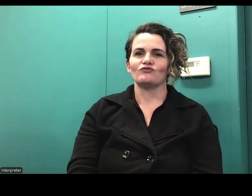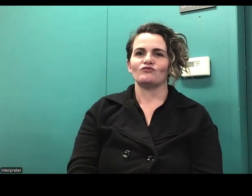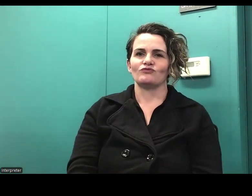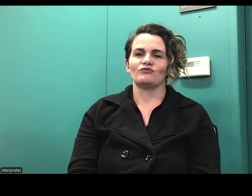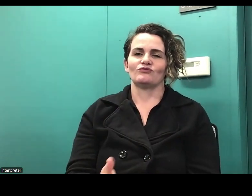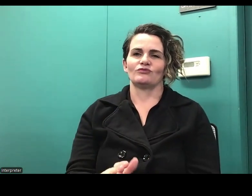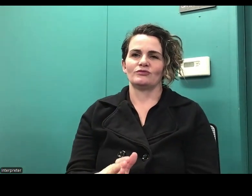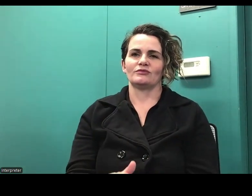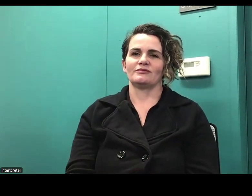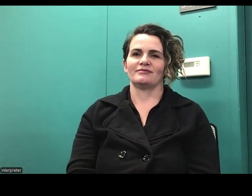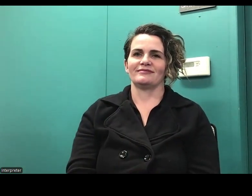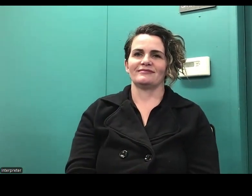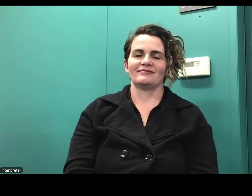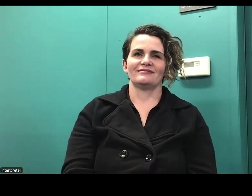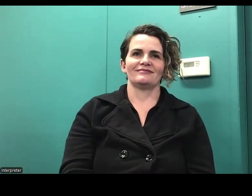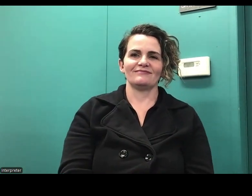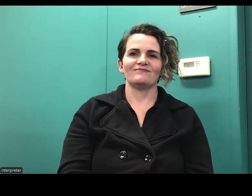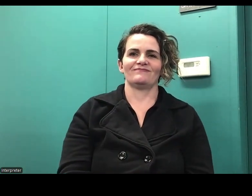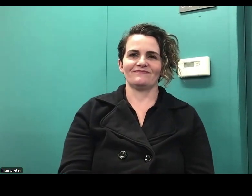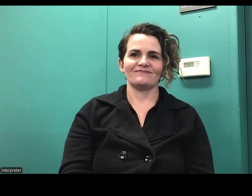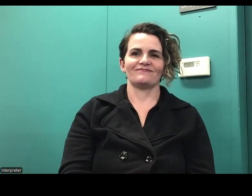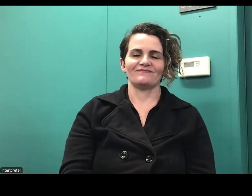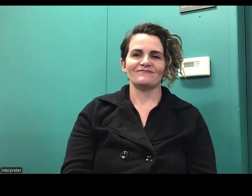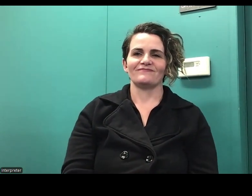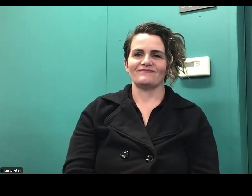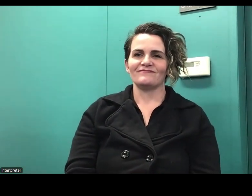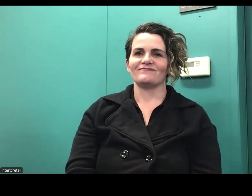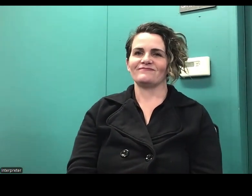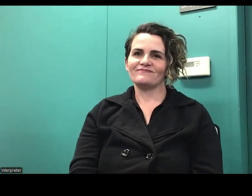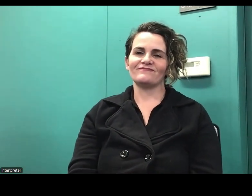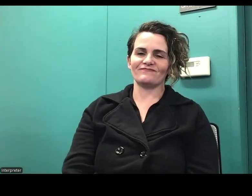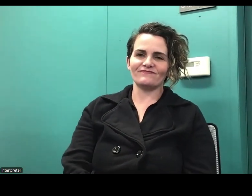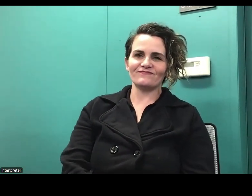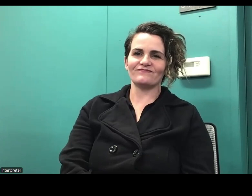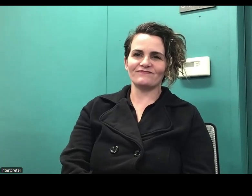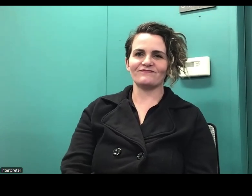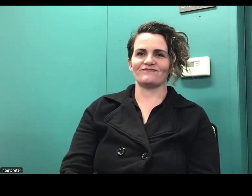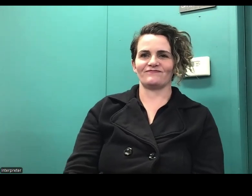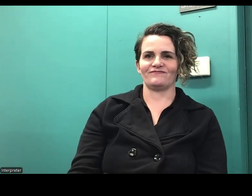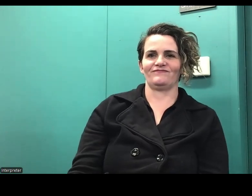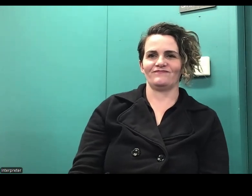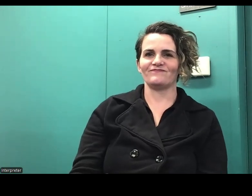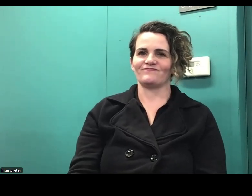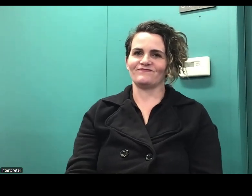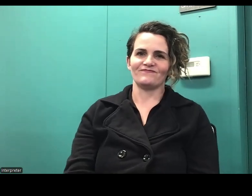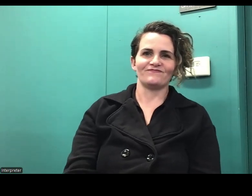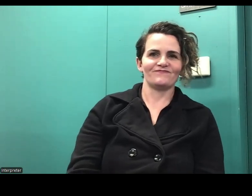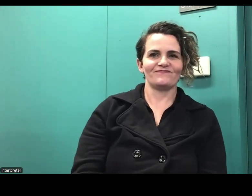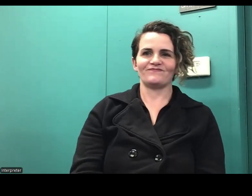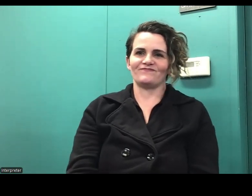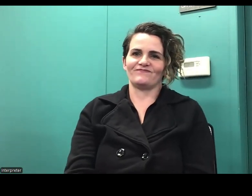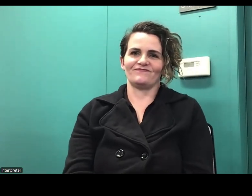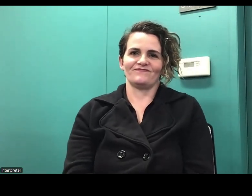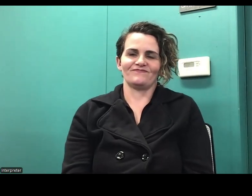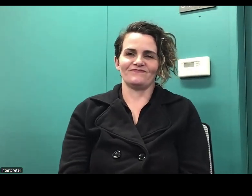Eyes smart, my cinematic flair. I'm not there yet. I'm not a lazy broken feel. Dawn's as